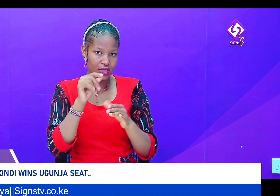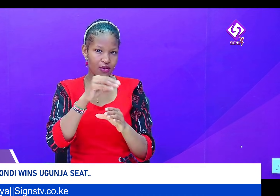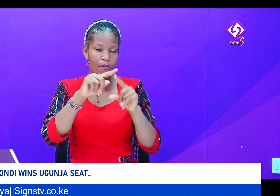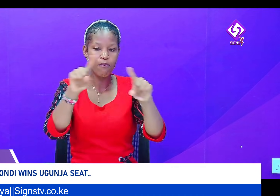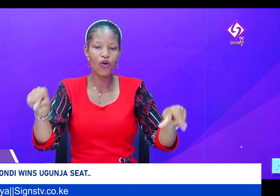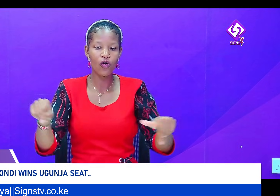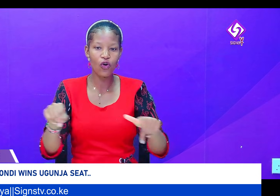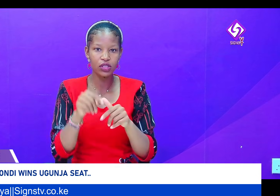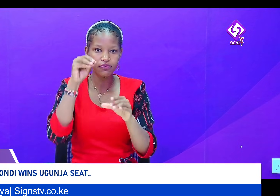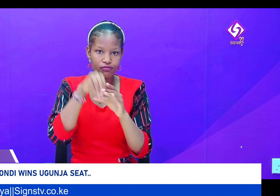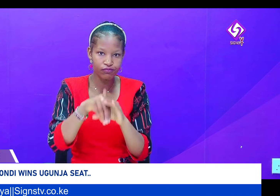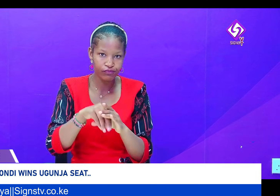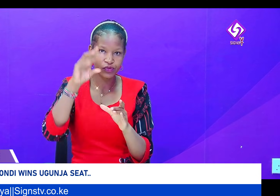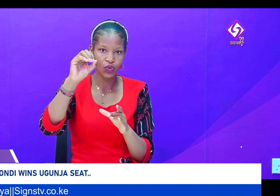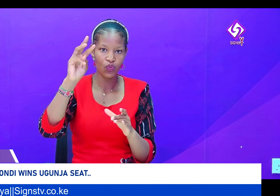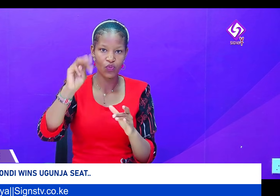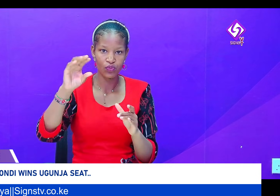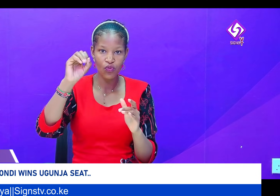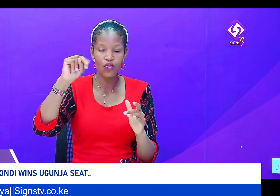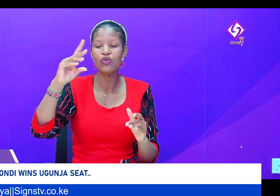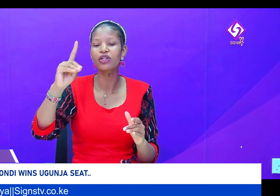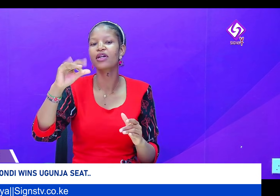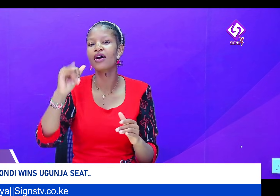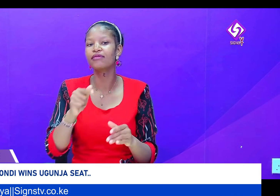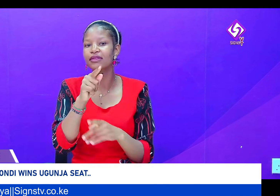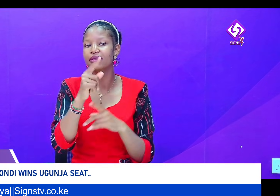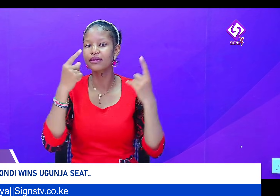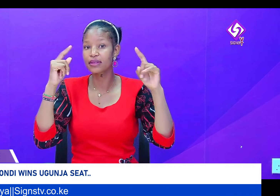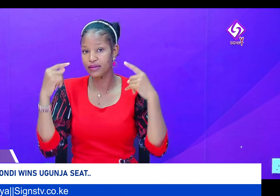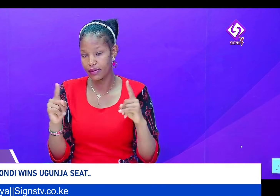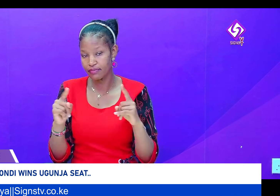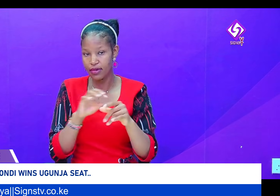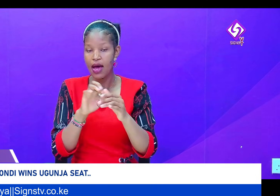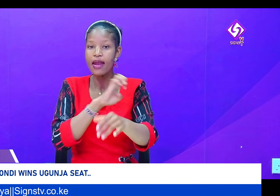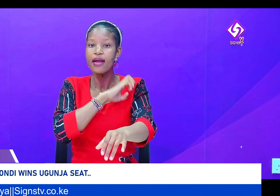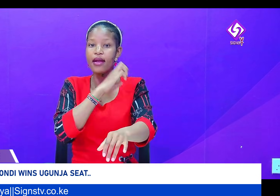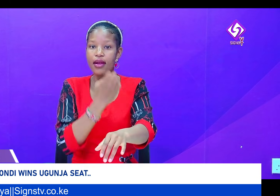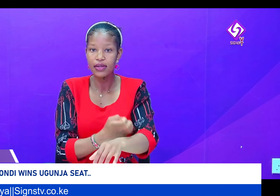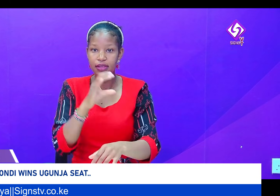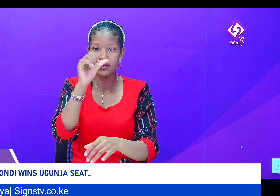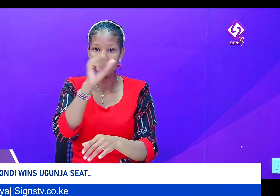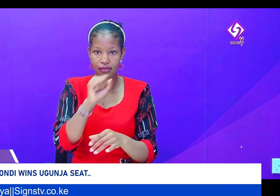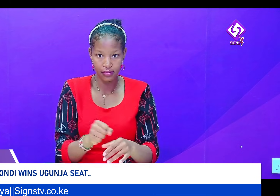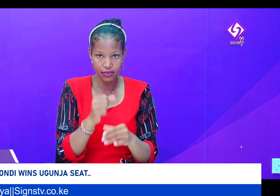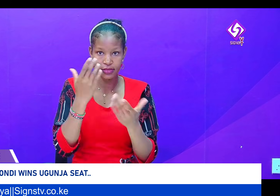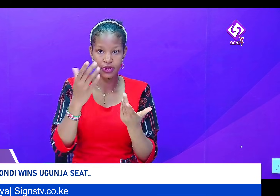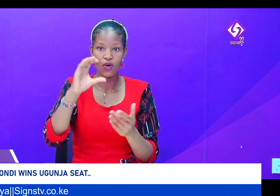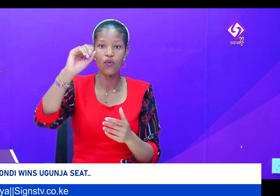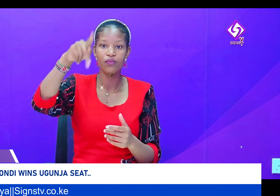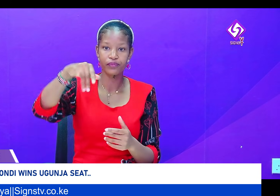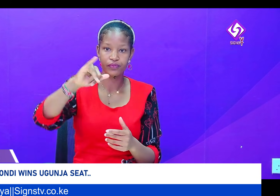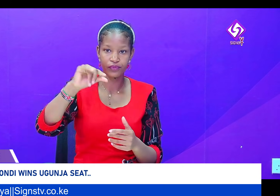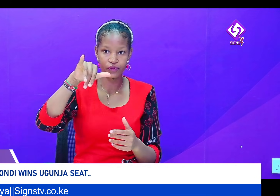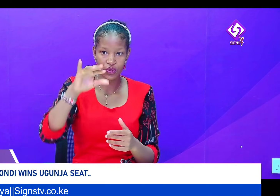ballots. Omondi succeeded Energy CS Opiyo Wandayi, who resigned to join the national